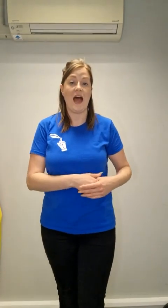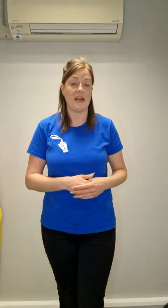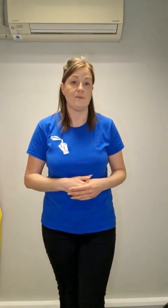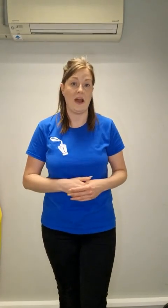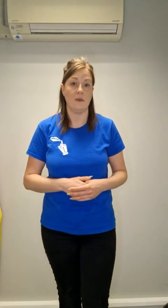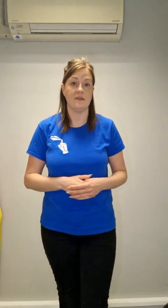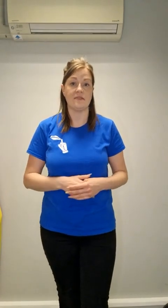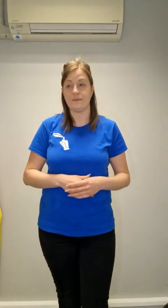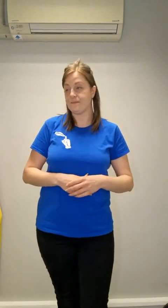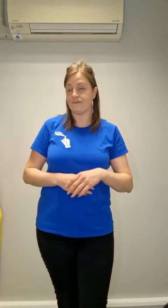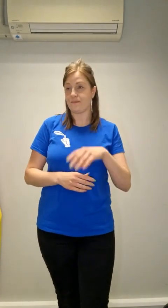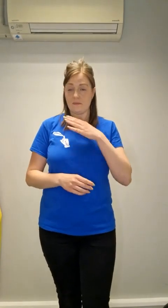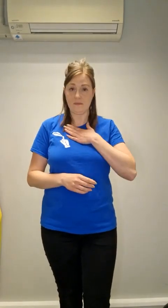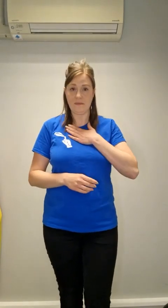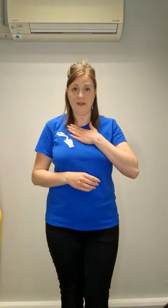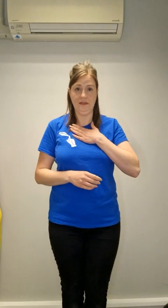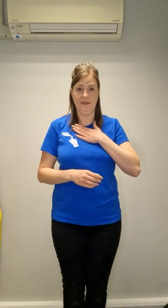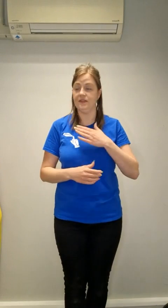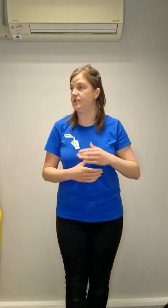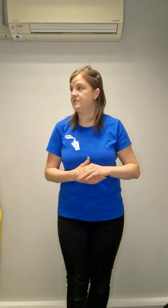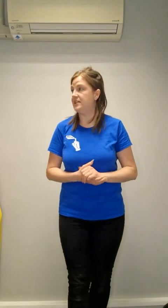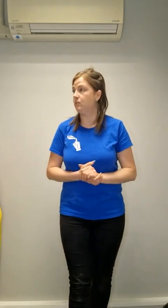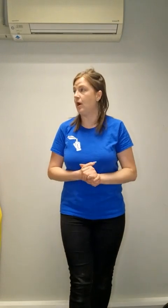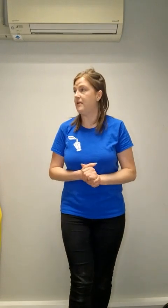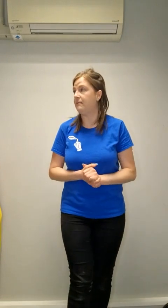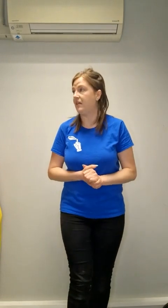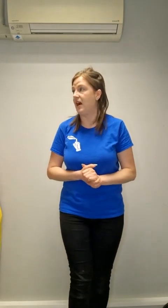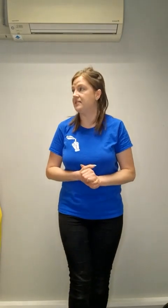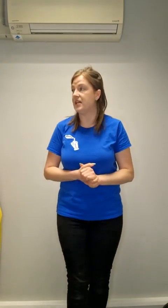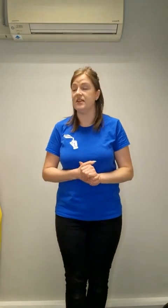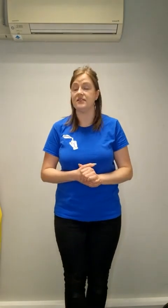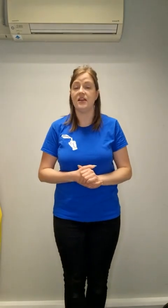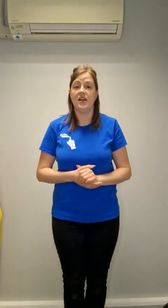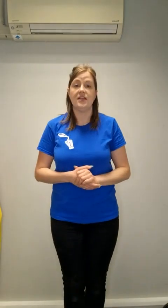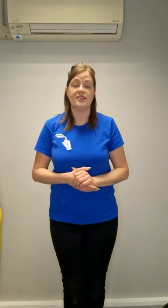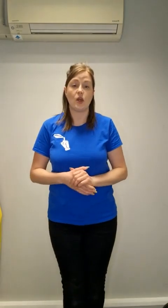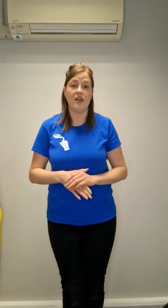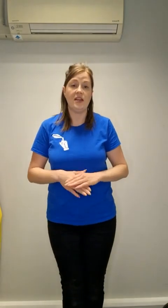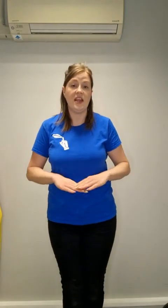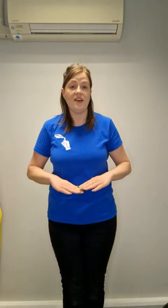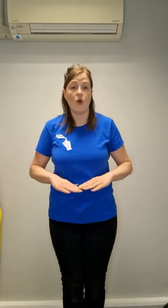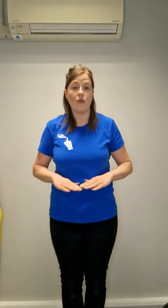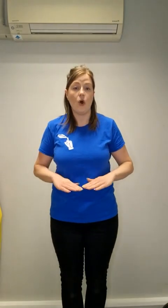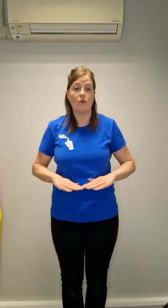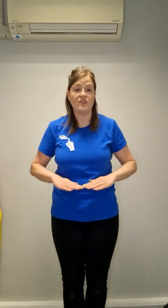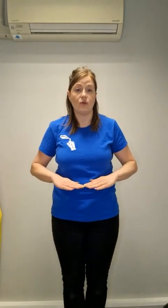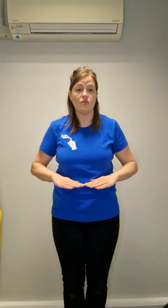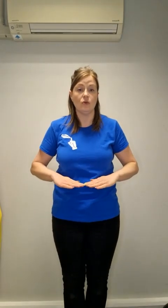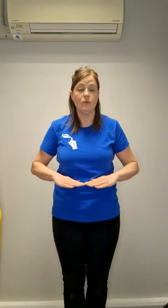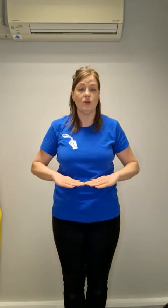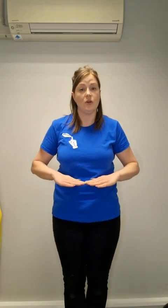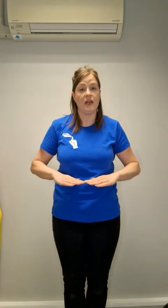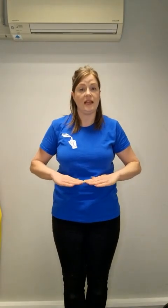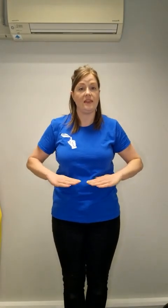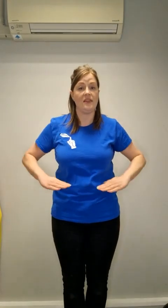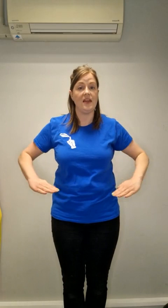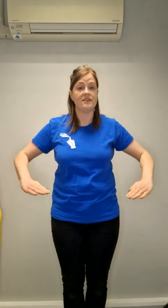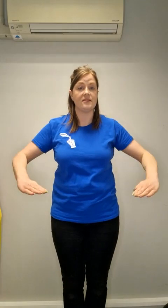and backwards. Excuse me. So what I mean by that is circling in on the horizontal would look like this, like